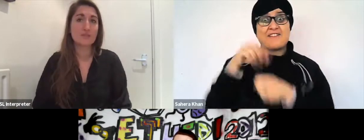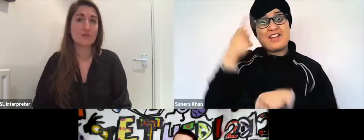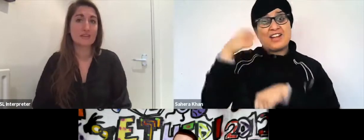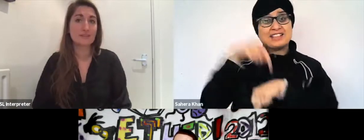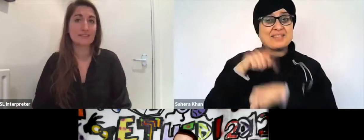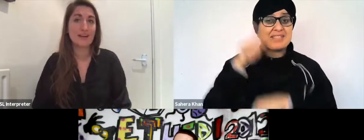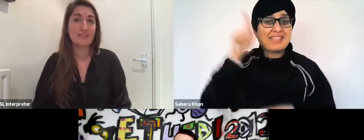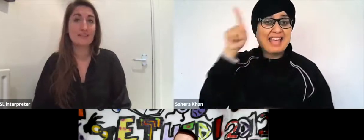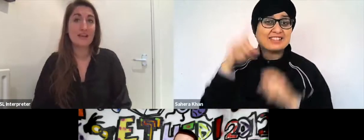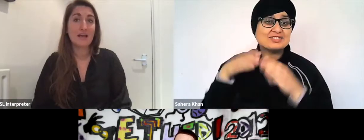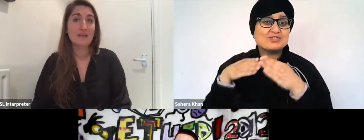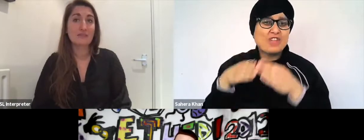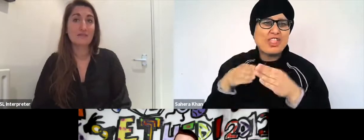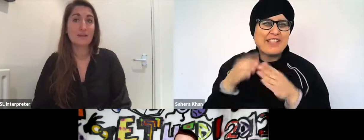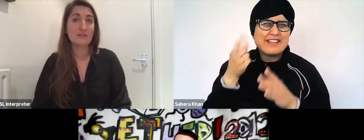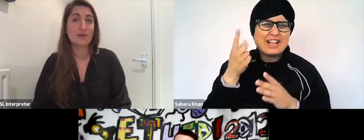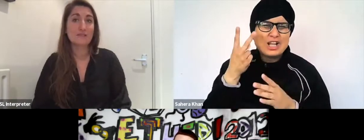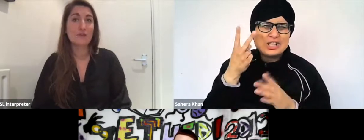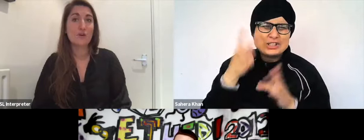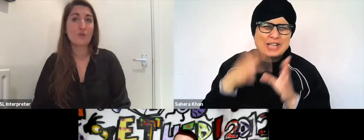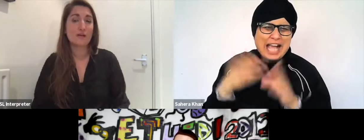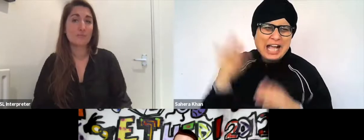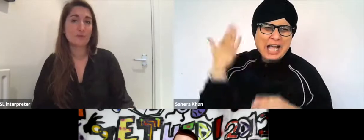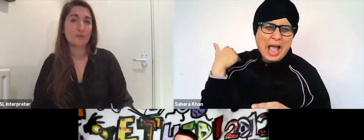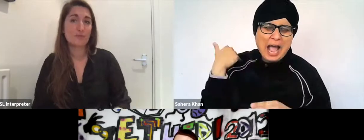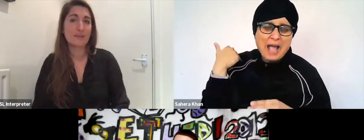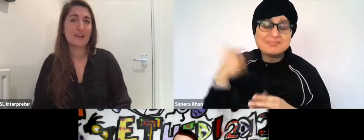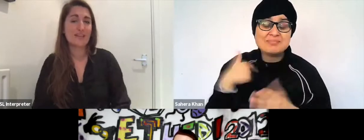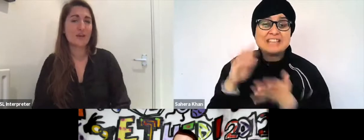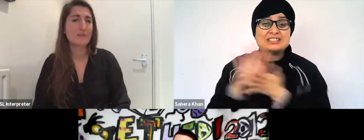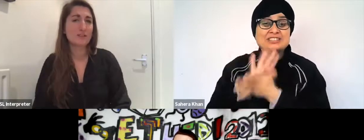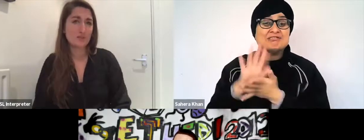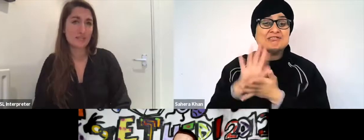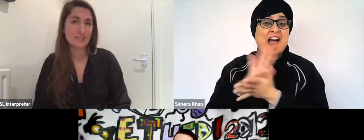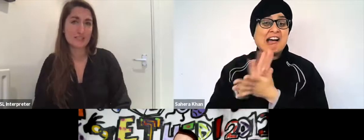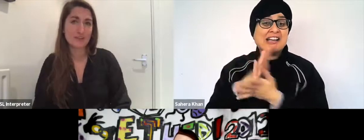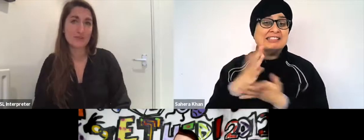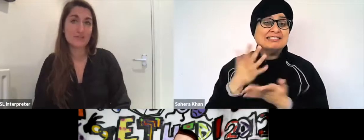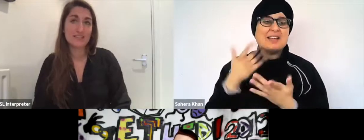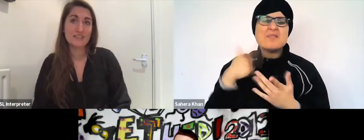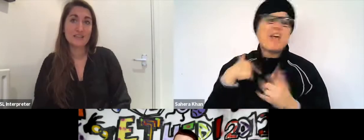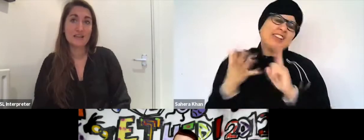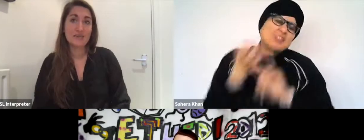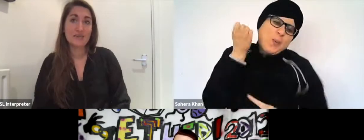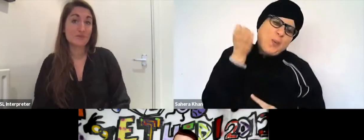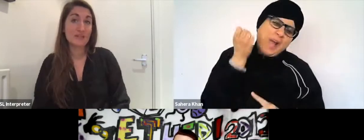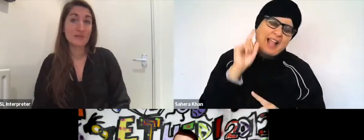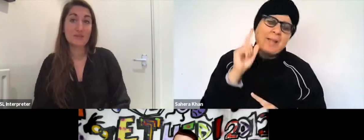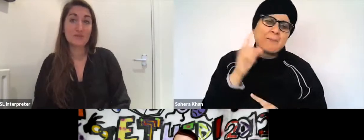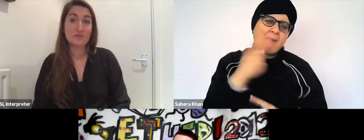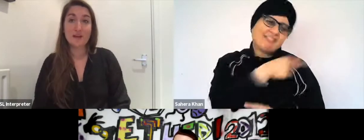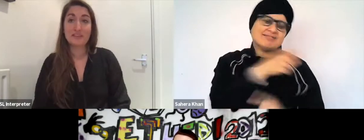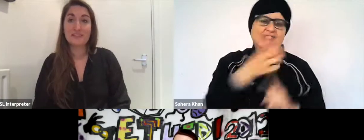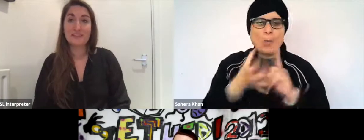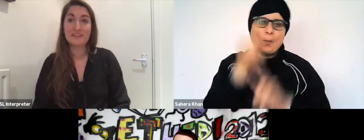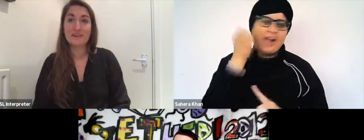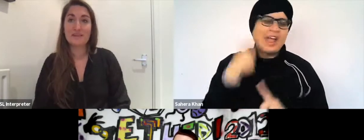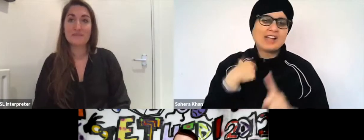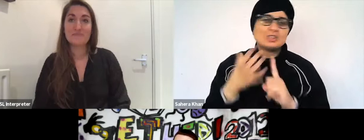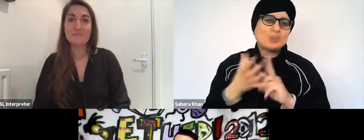and 2 hearing there. And that was the first time I was involved up in Rotherham in there. That was about 2 years ago. So it was really, really good